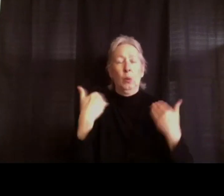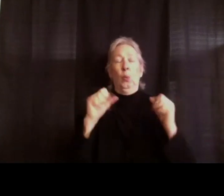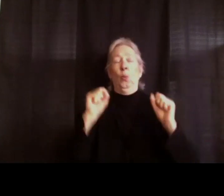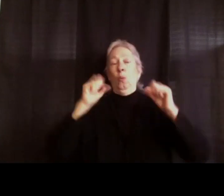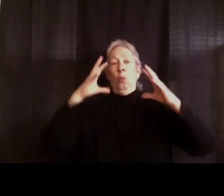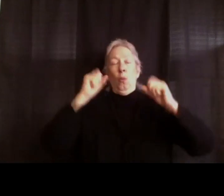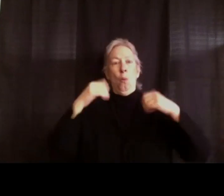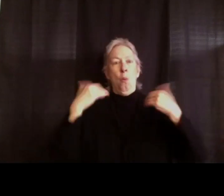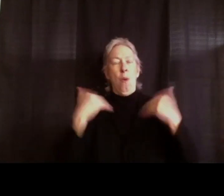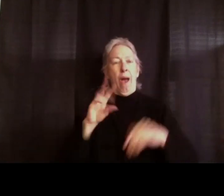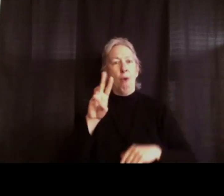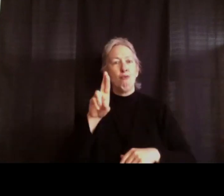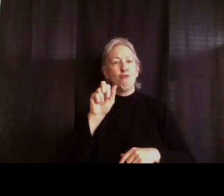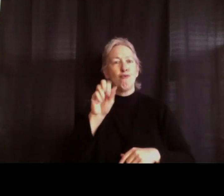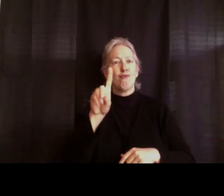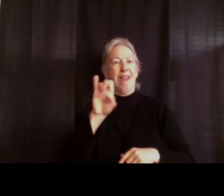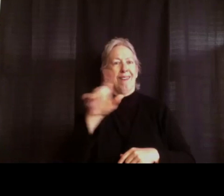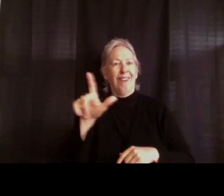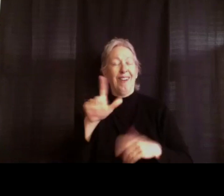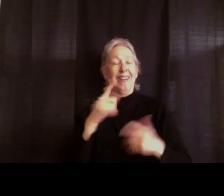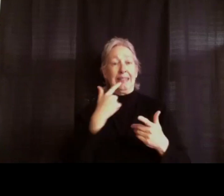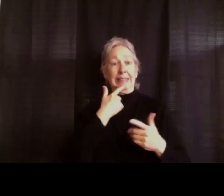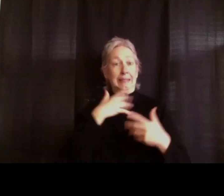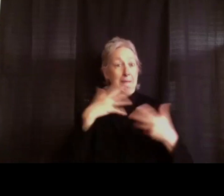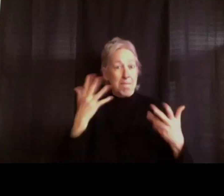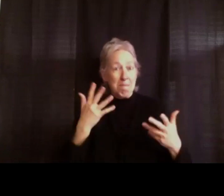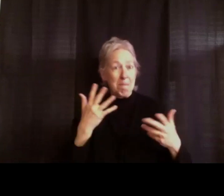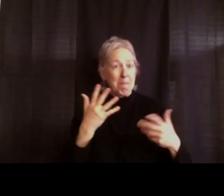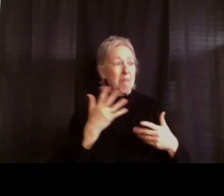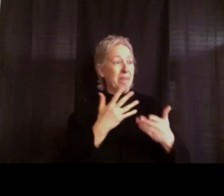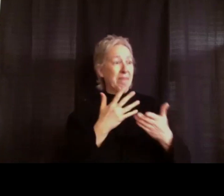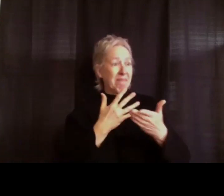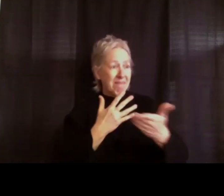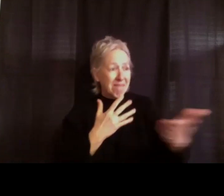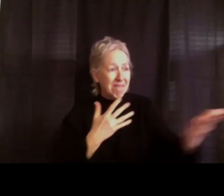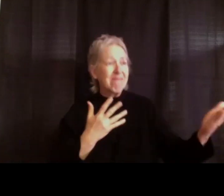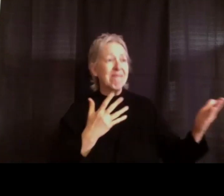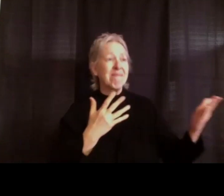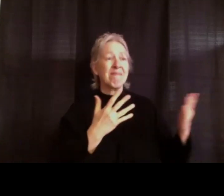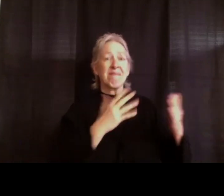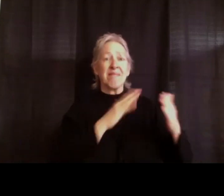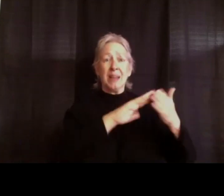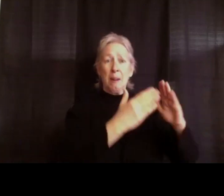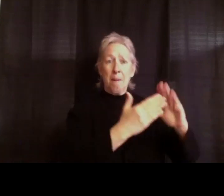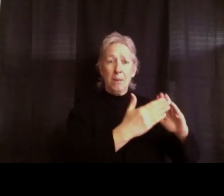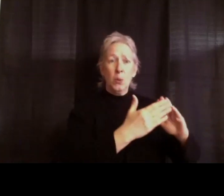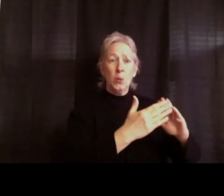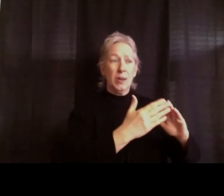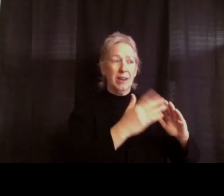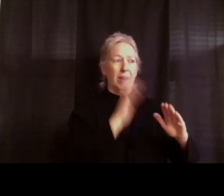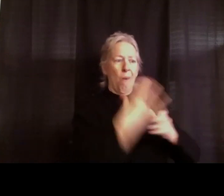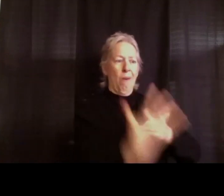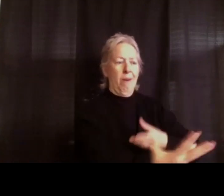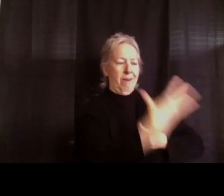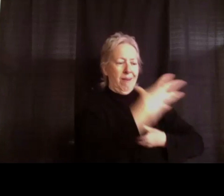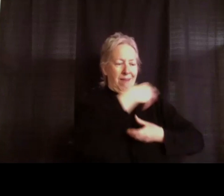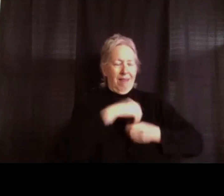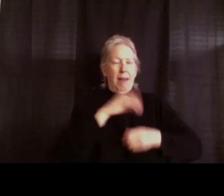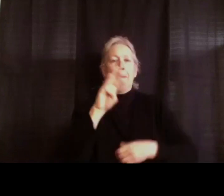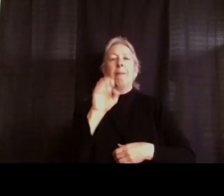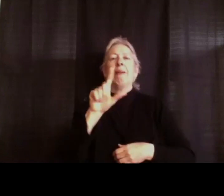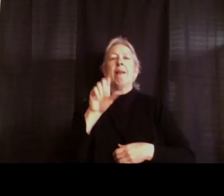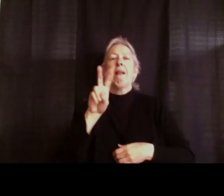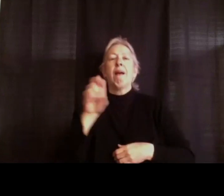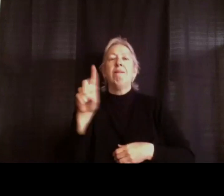the beloved community will be in us, meaning in God and